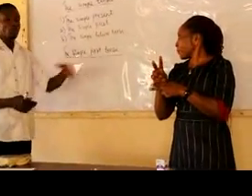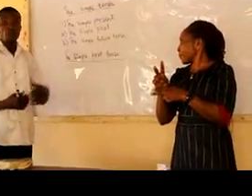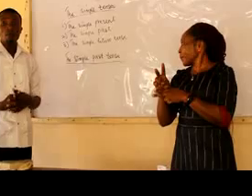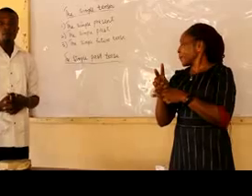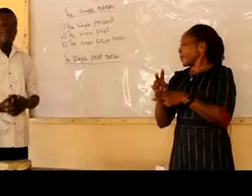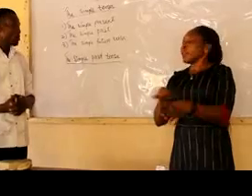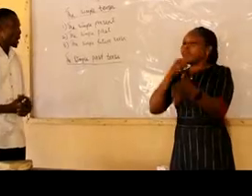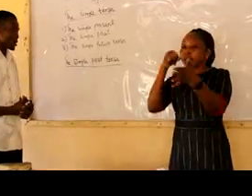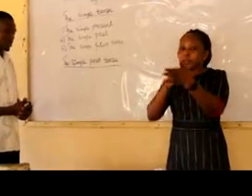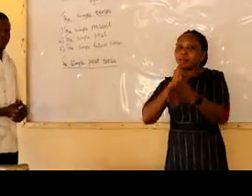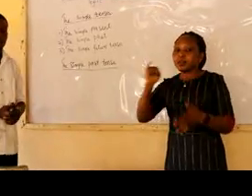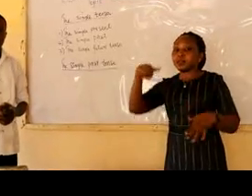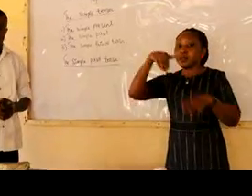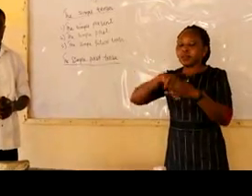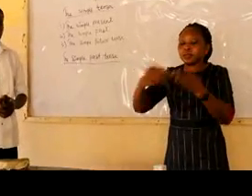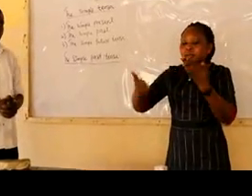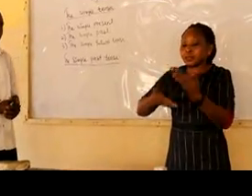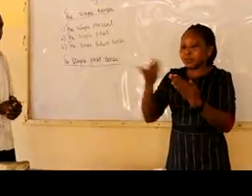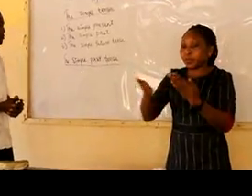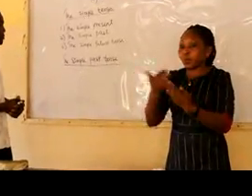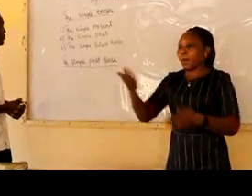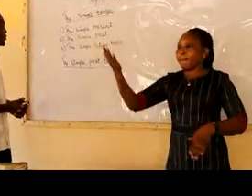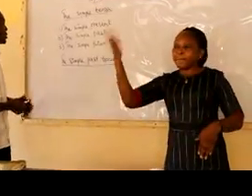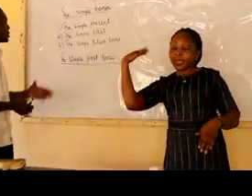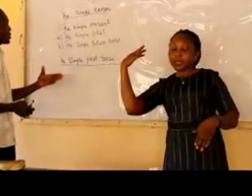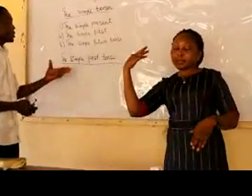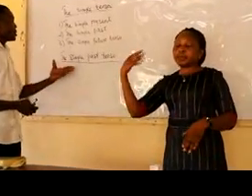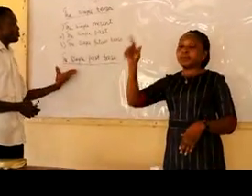the simple past tense.